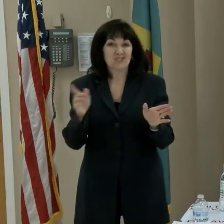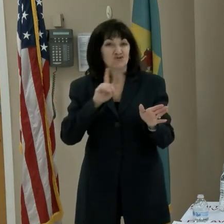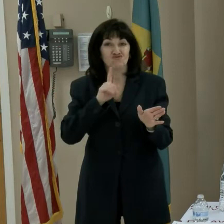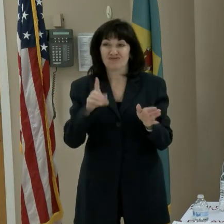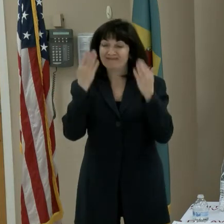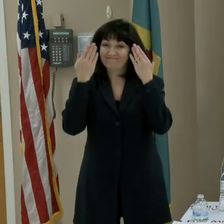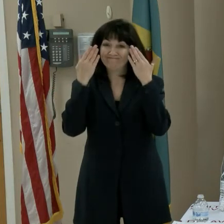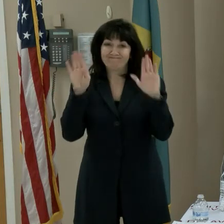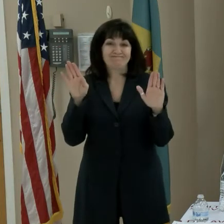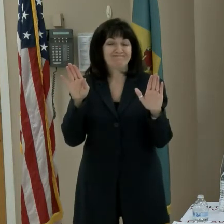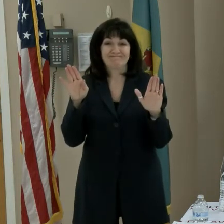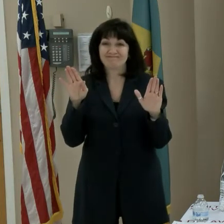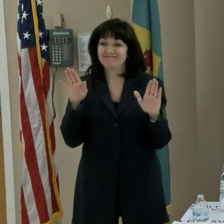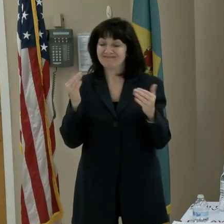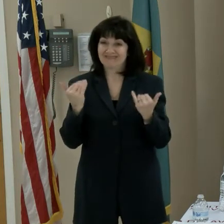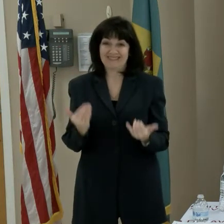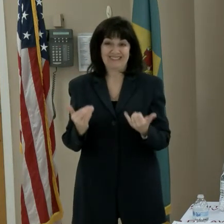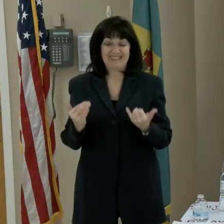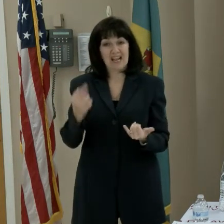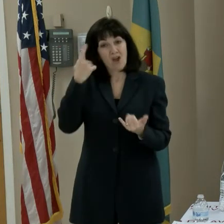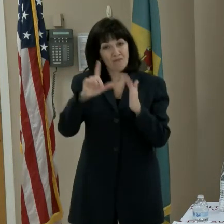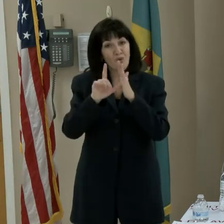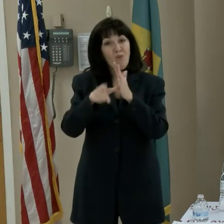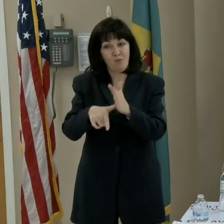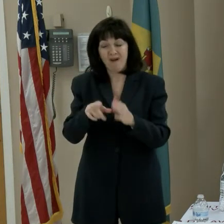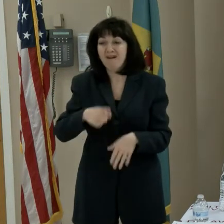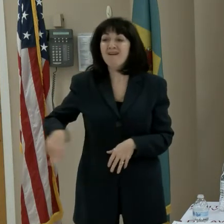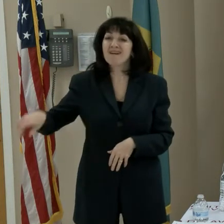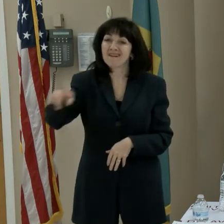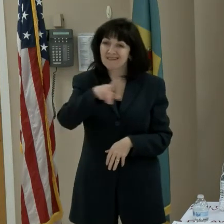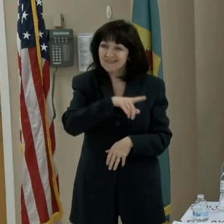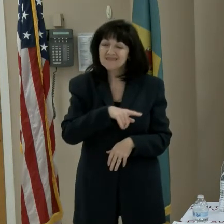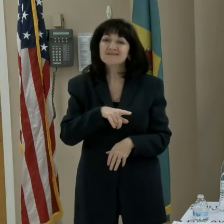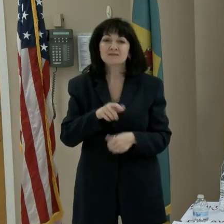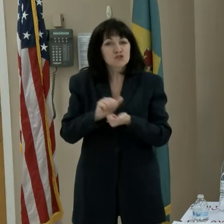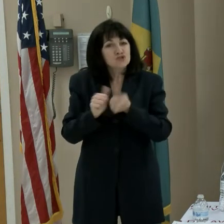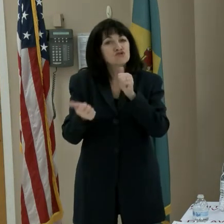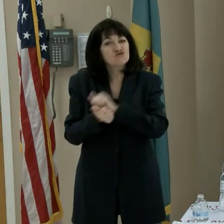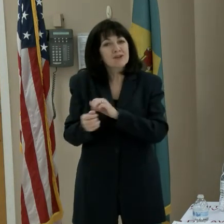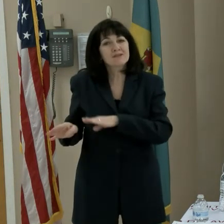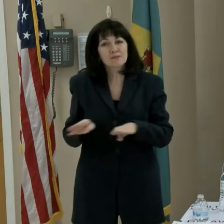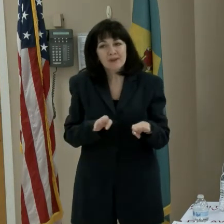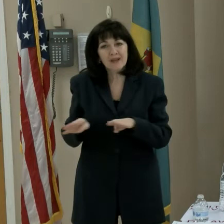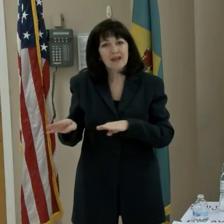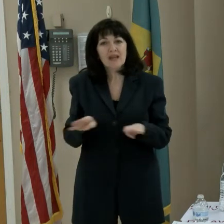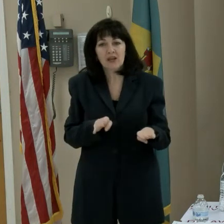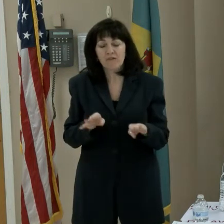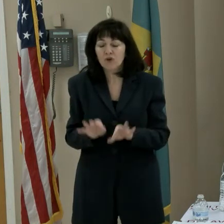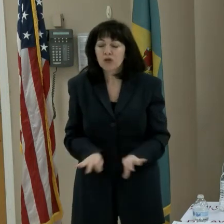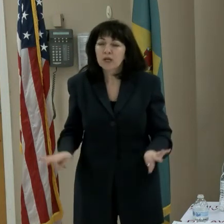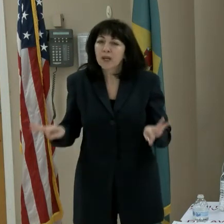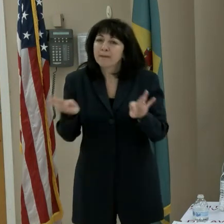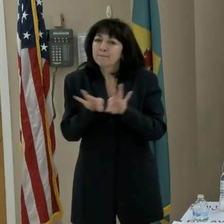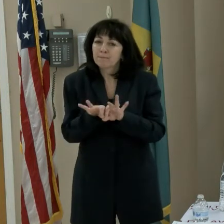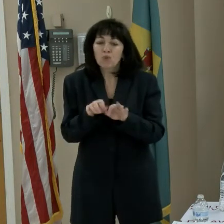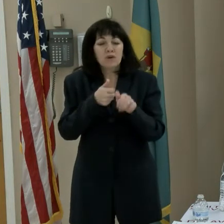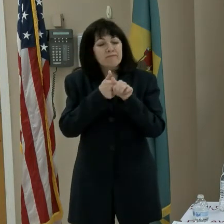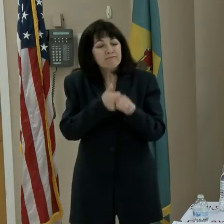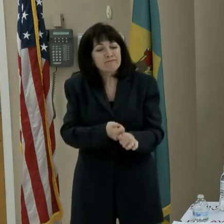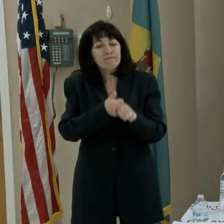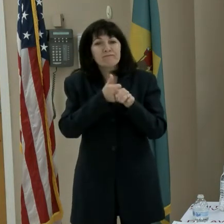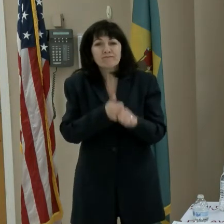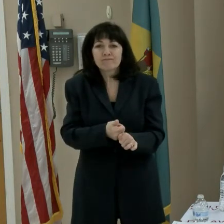to adapt to living our lives for a while. And so it's really important that we do everything we can